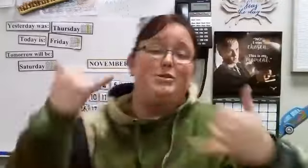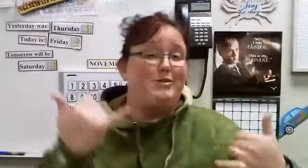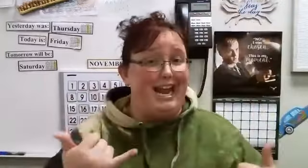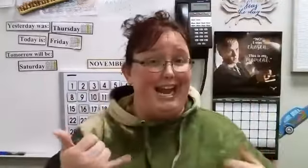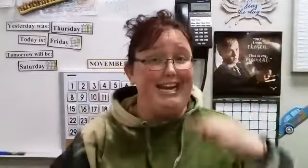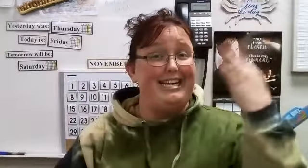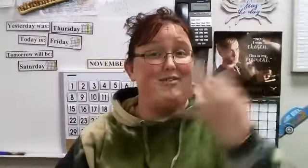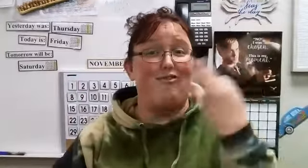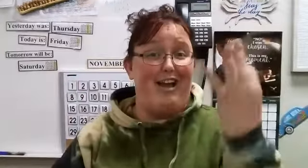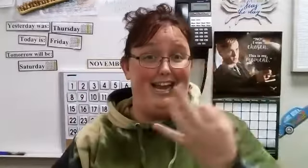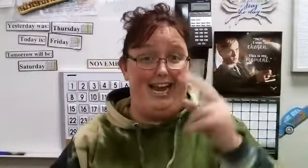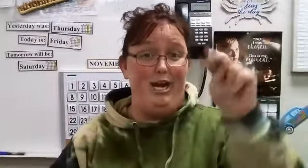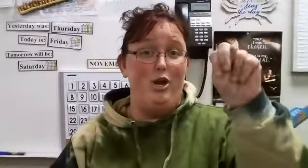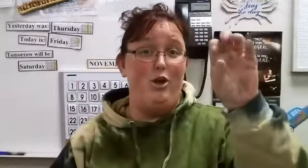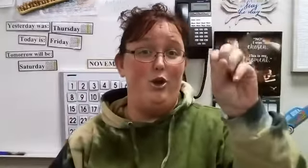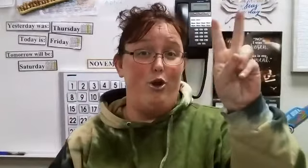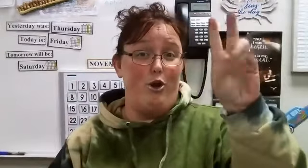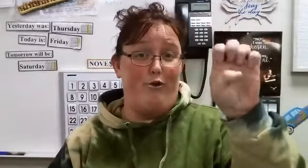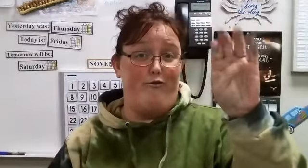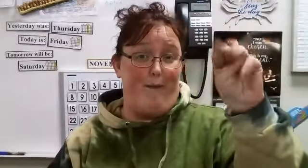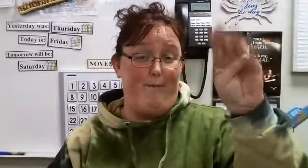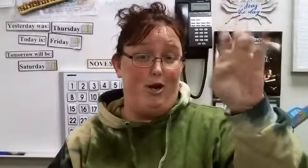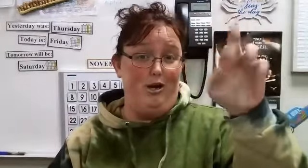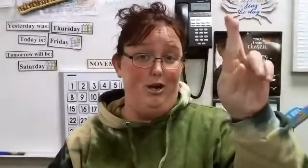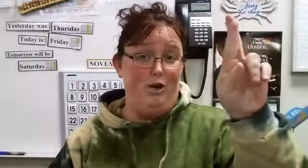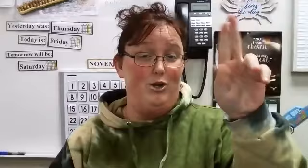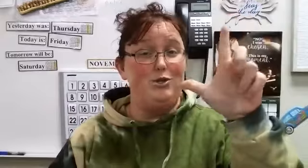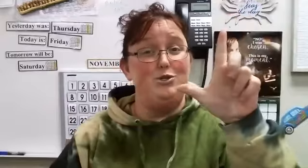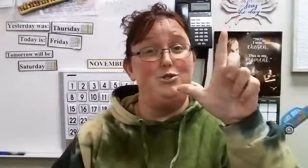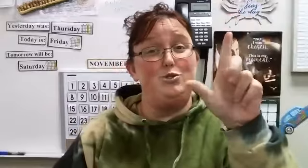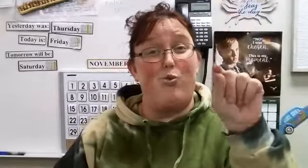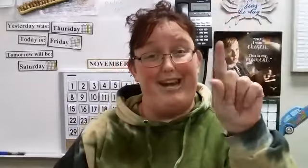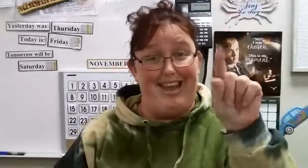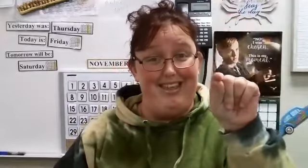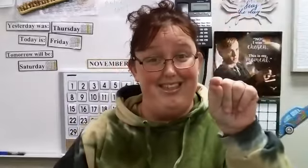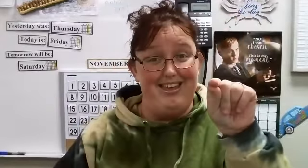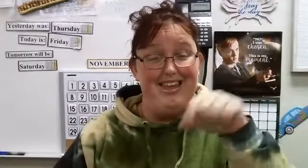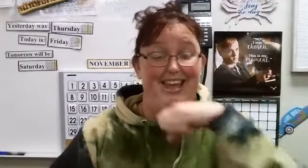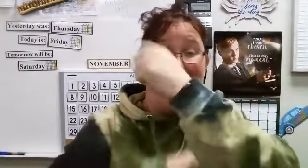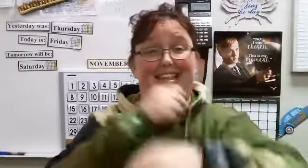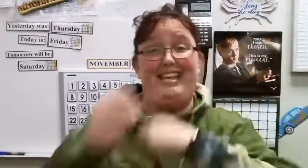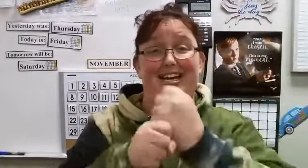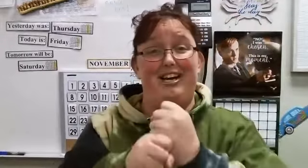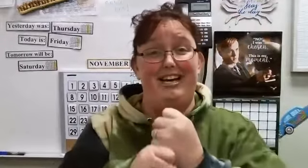So today is Friday, November 20th, and the year